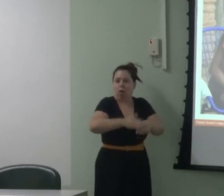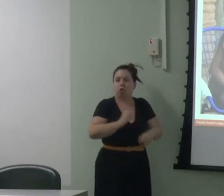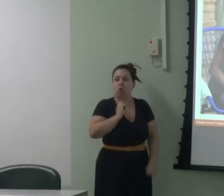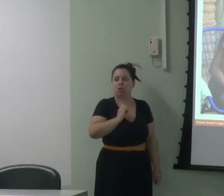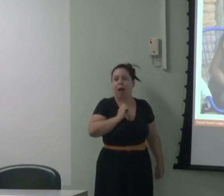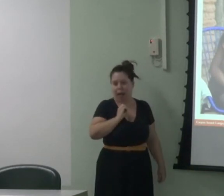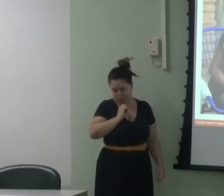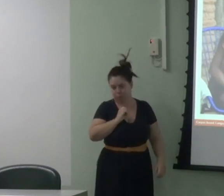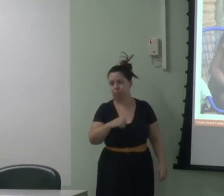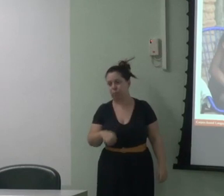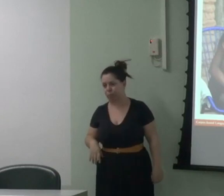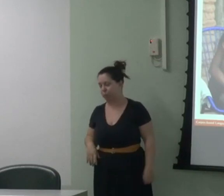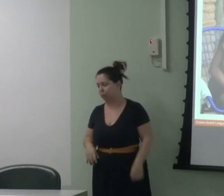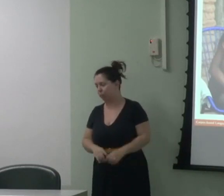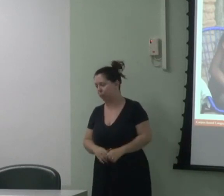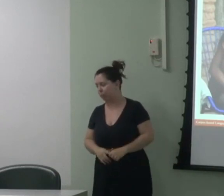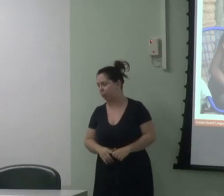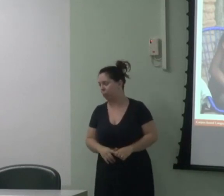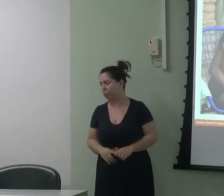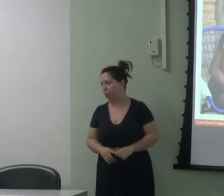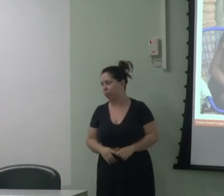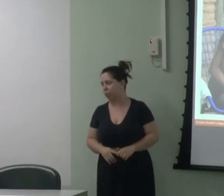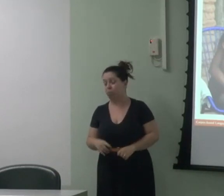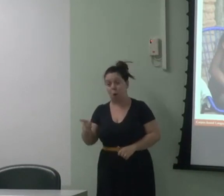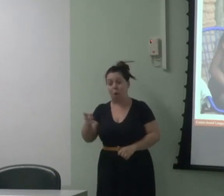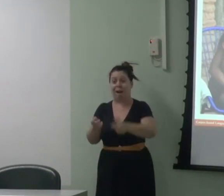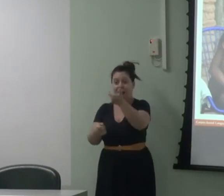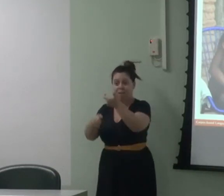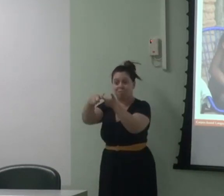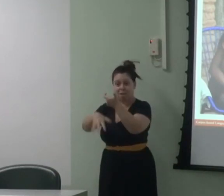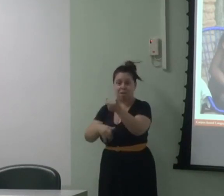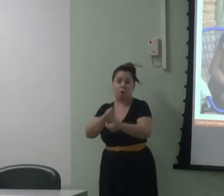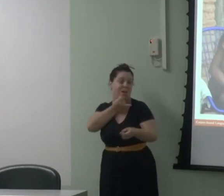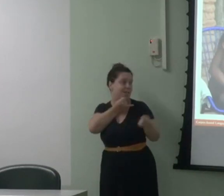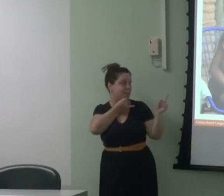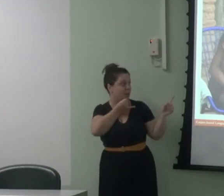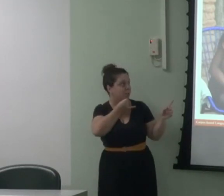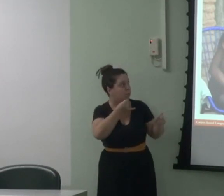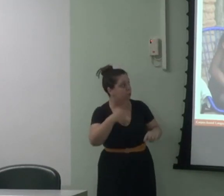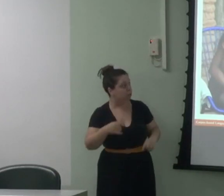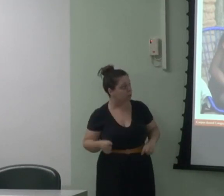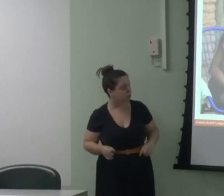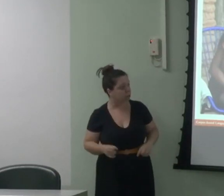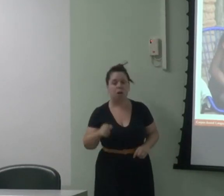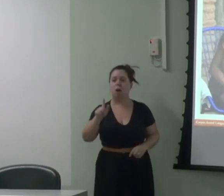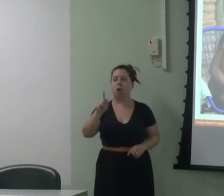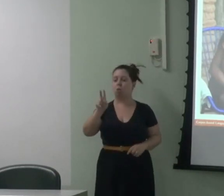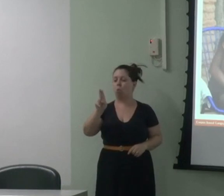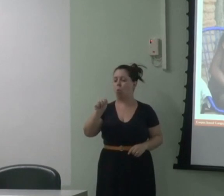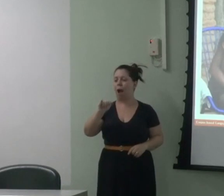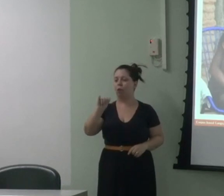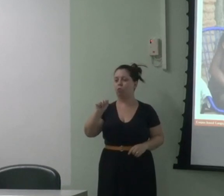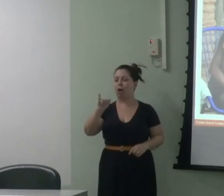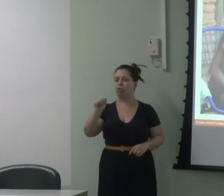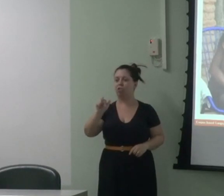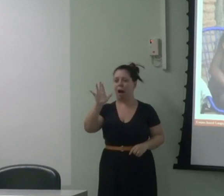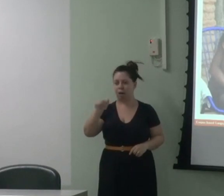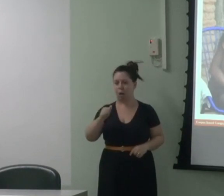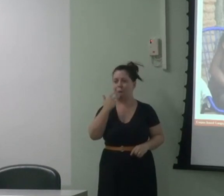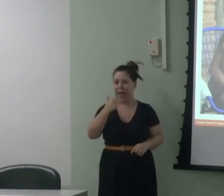from scratch. So this tree example here actually is from Guajajara, a language of